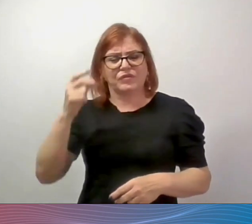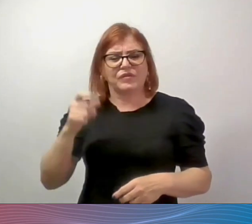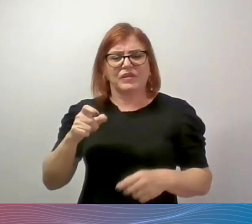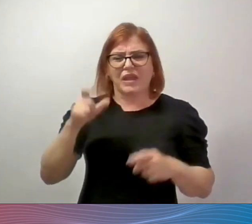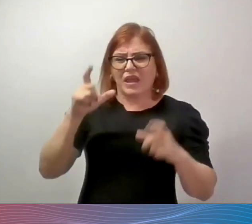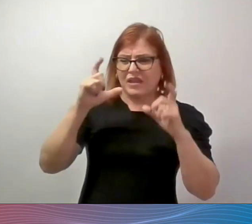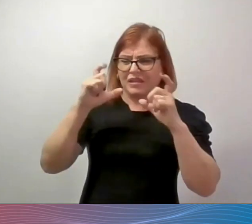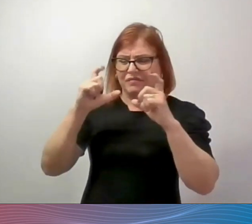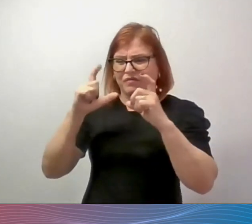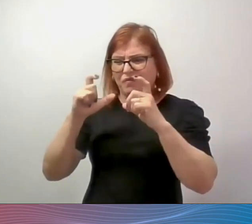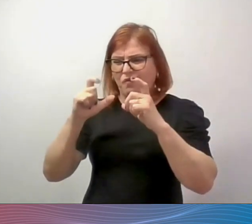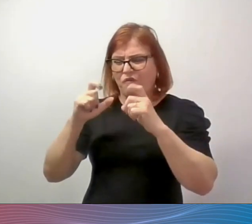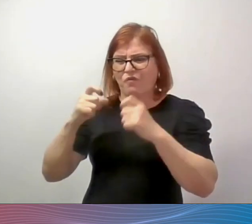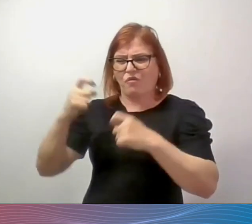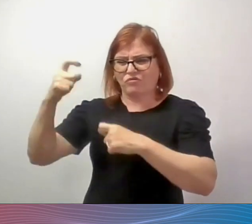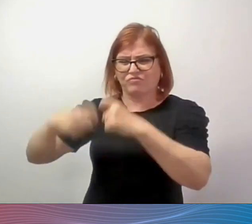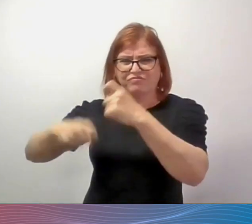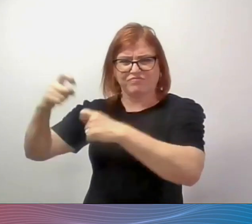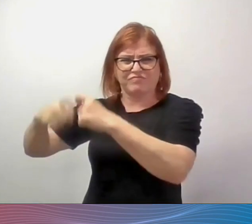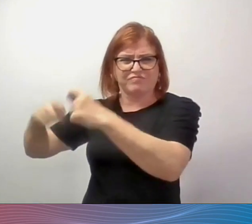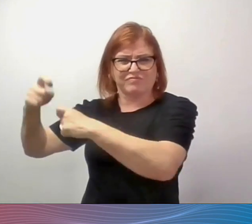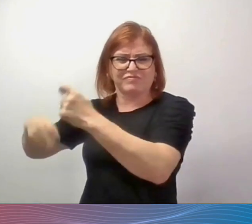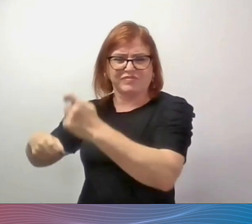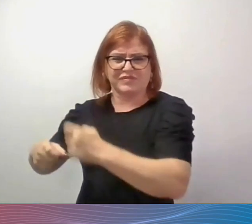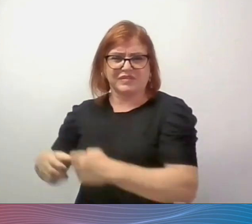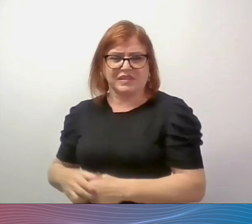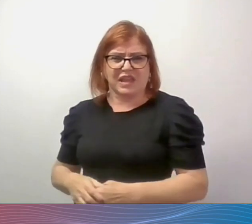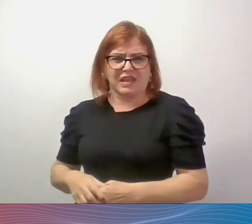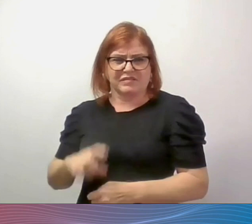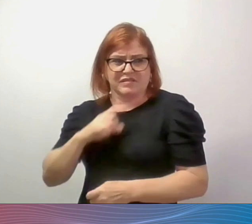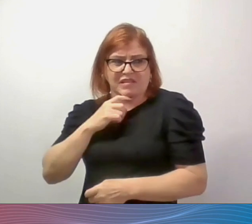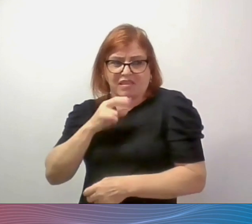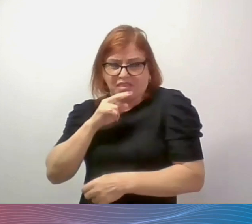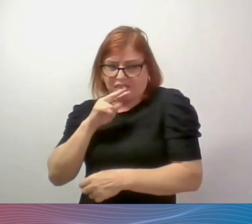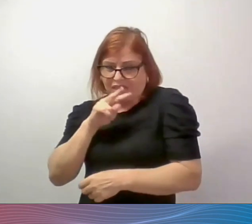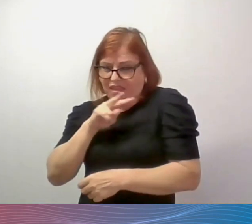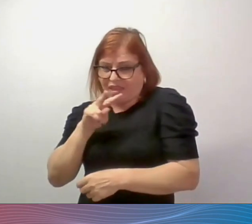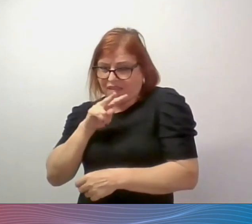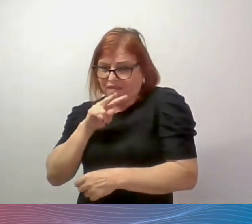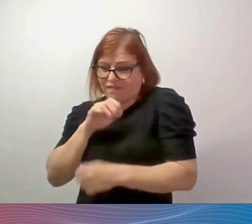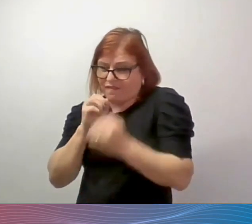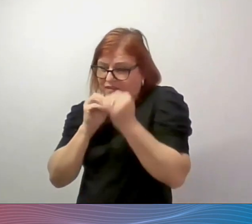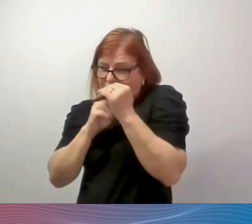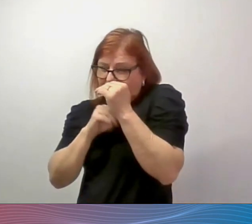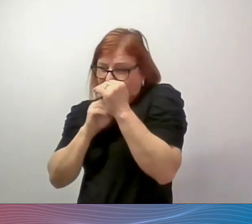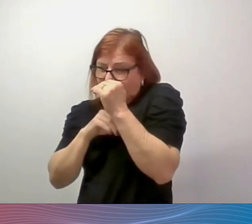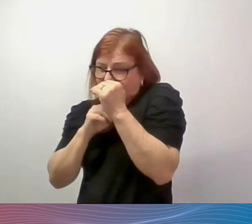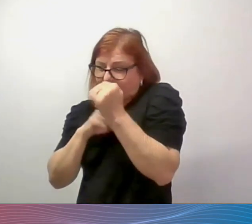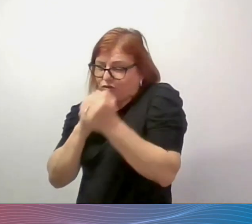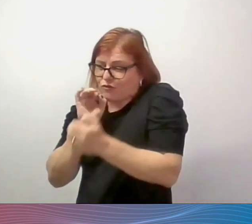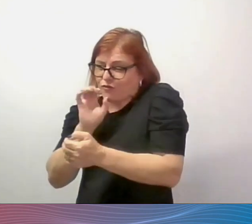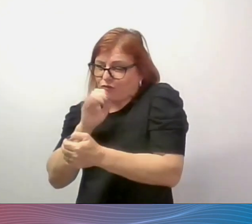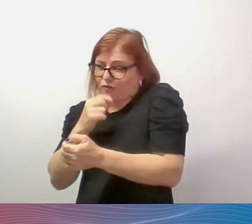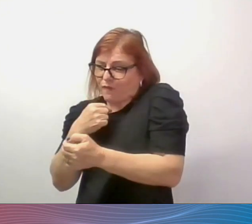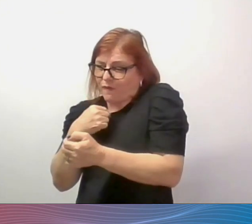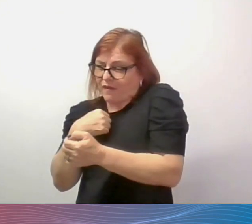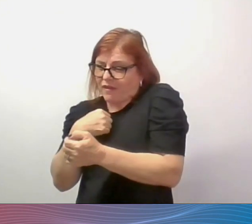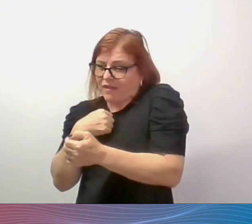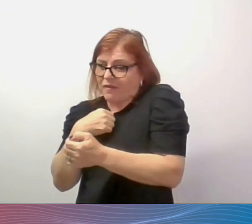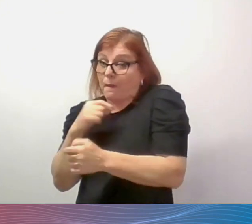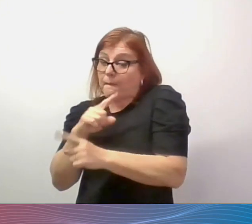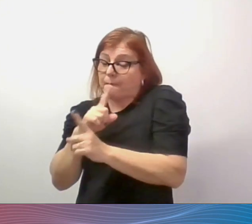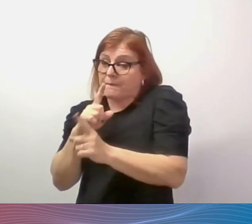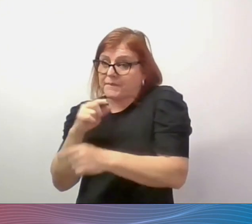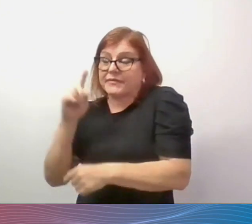into pornography. Ninguém está vendo. Nobody is watching me. Só eu com, né? Deus um dia vai saber, mas